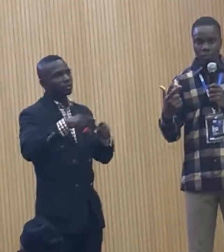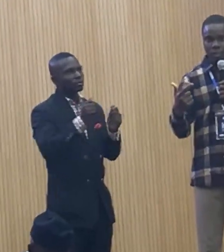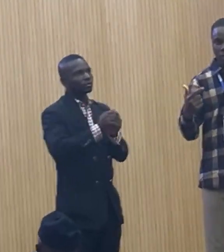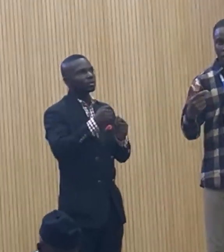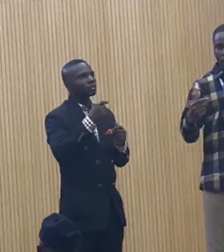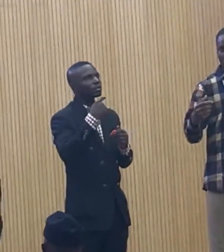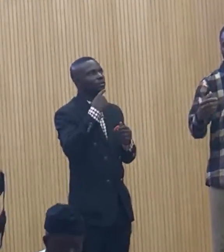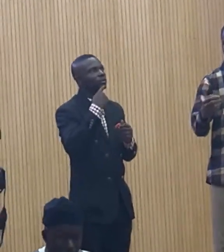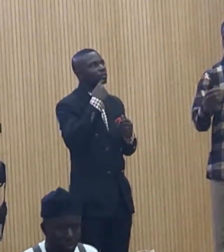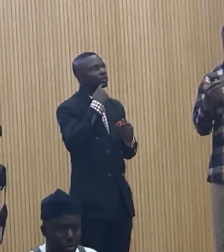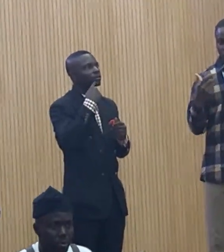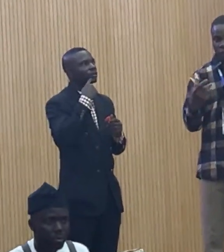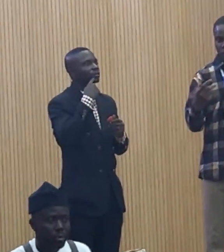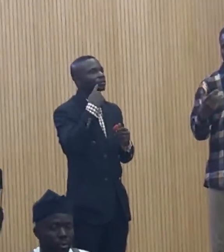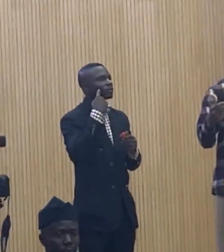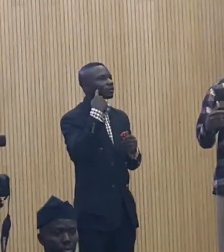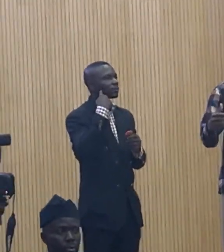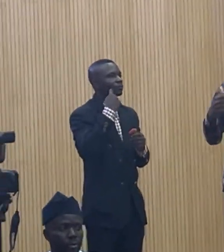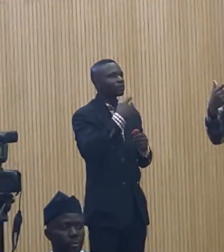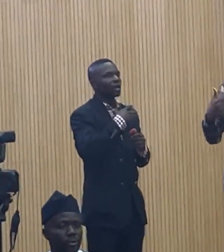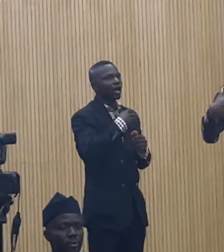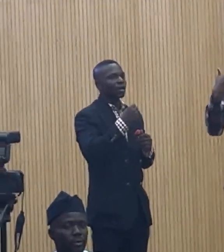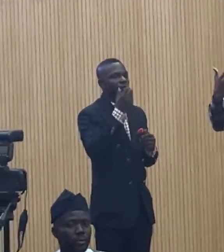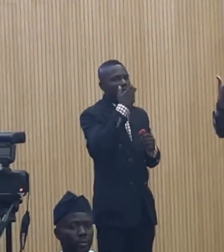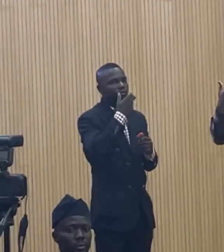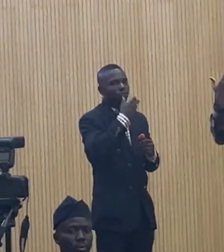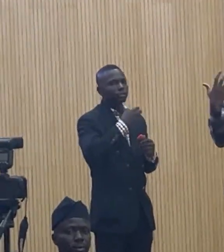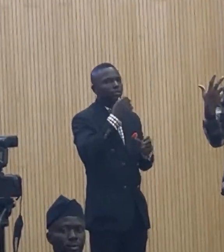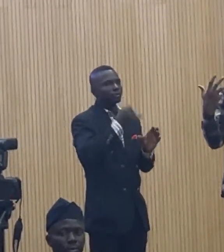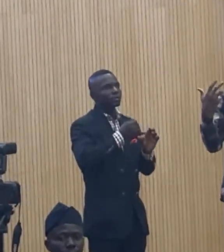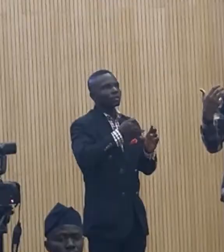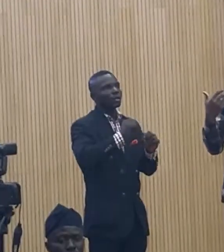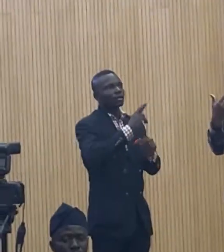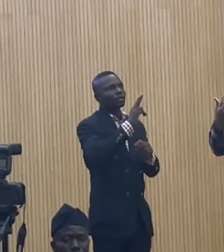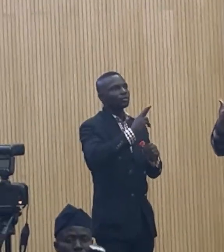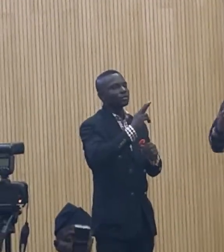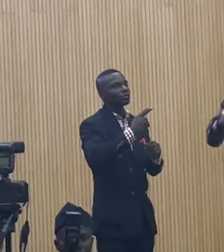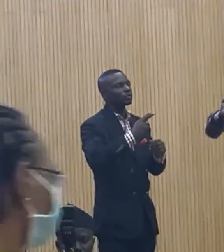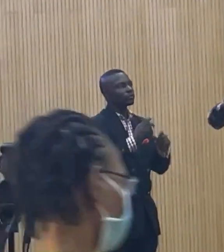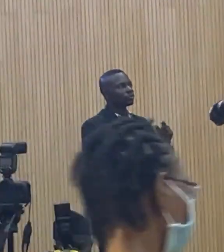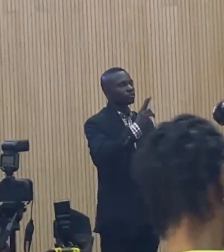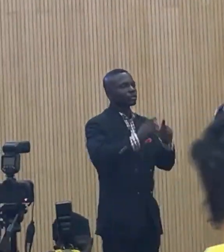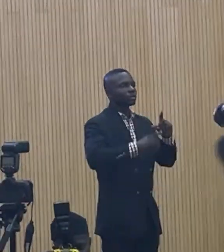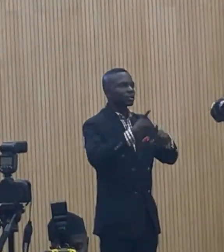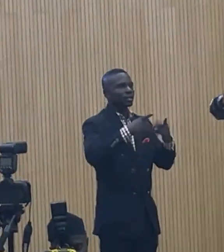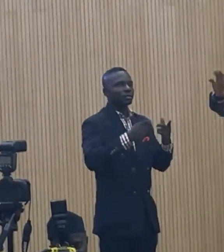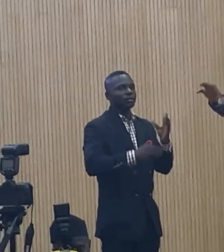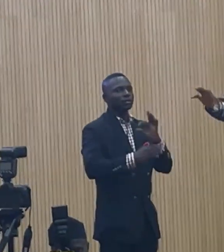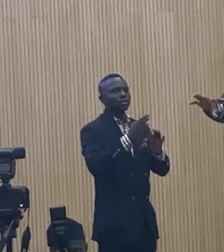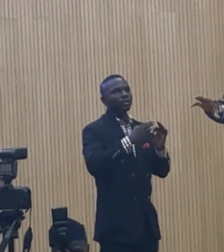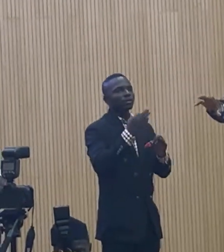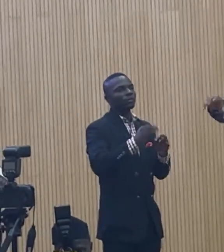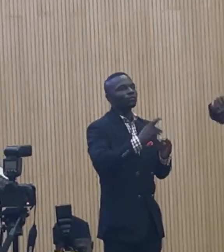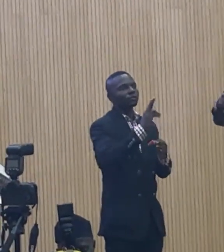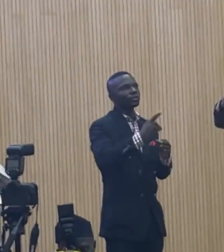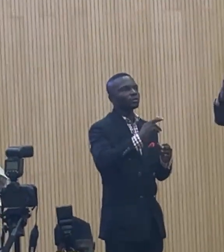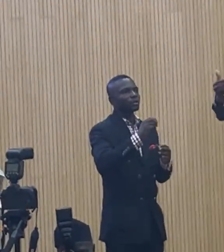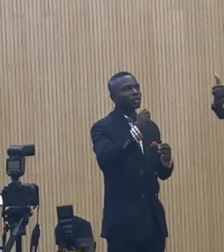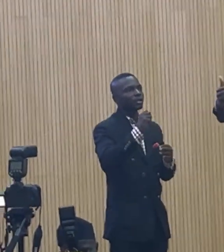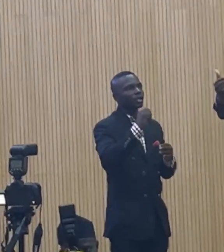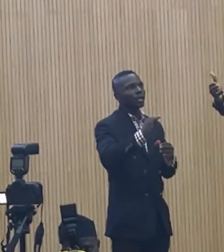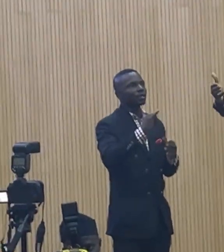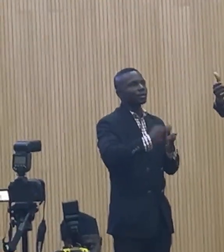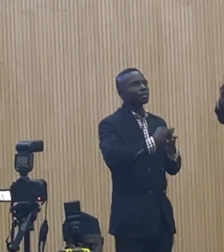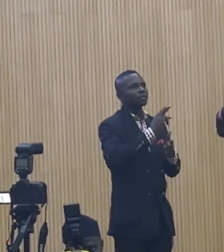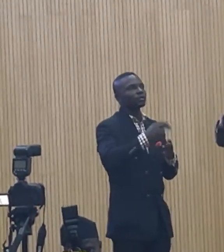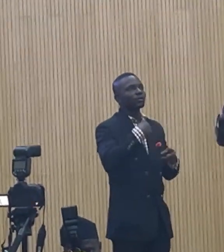hearing impediment and speaking impediment. So they can translate using sign language. So instead of using generic AI that uses